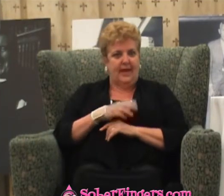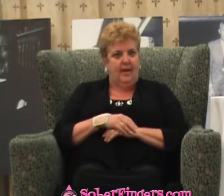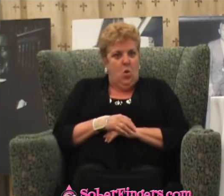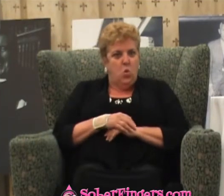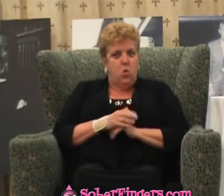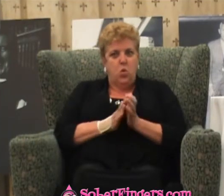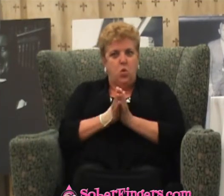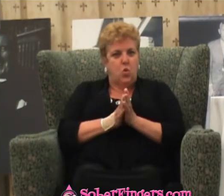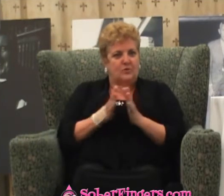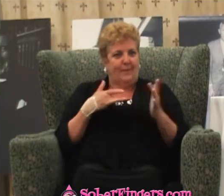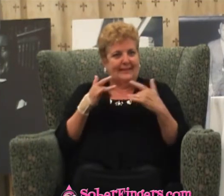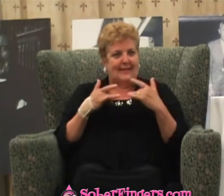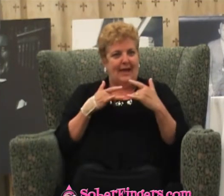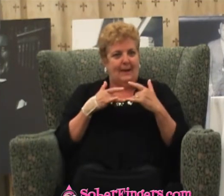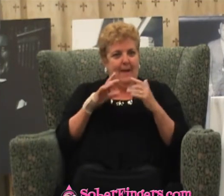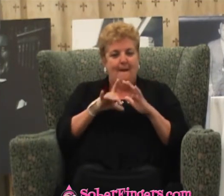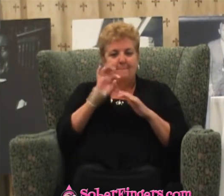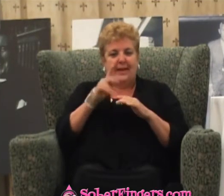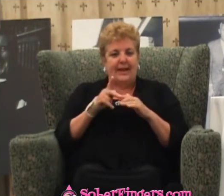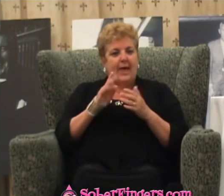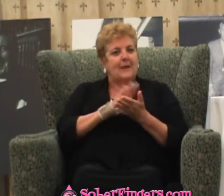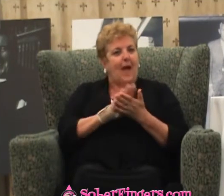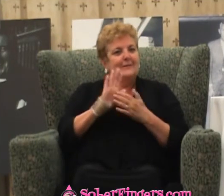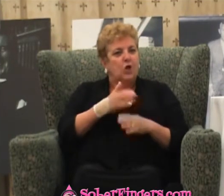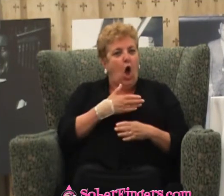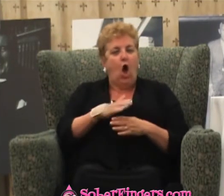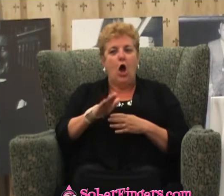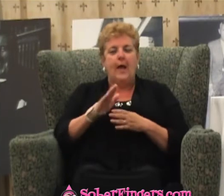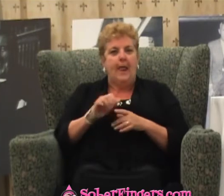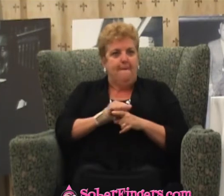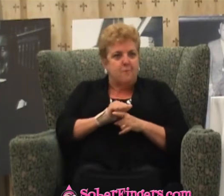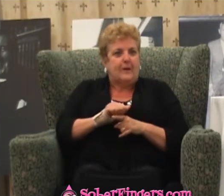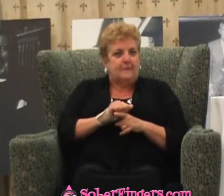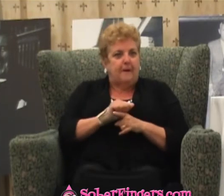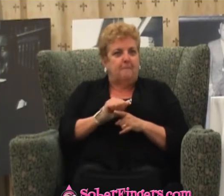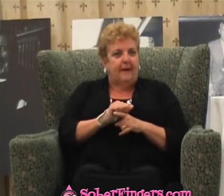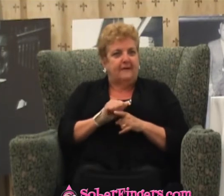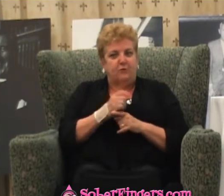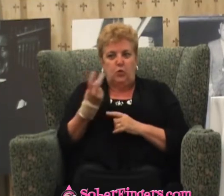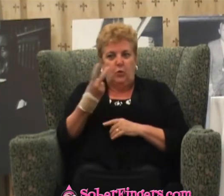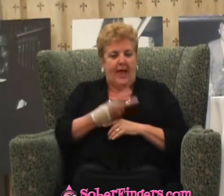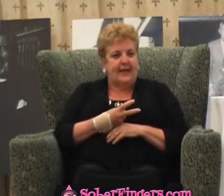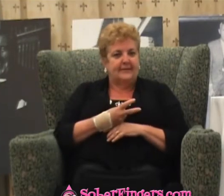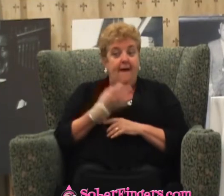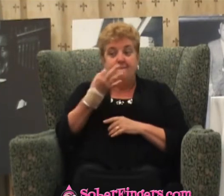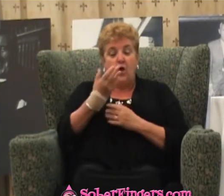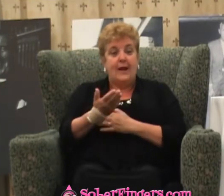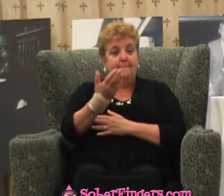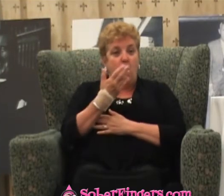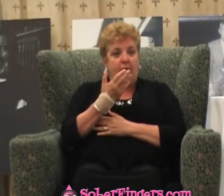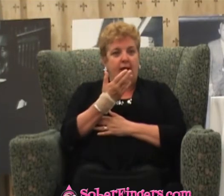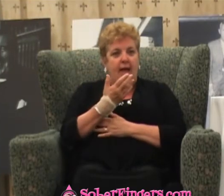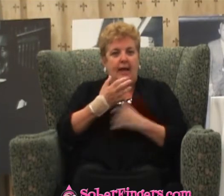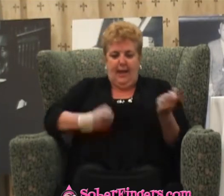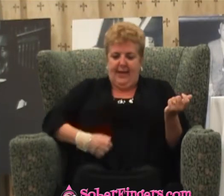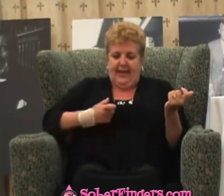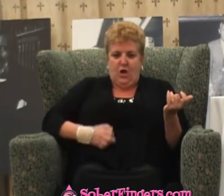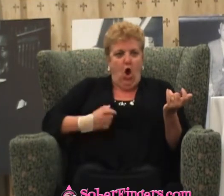sheet music, picked out a nice piece to sing, and I'm practicing it for the next couple of days. Friday morning, I got my guitar out, I'm practicing the song I'm going to